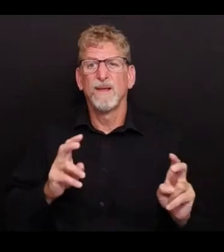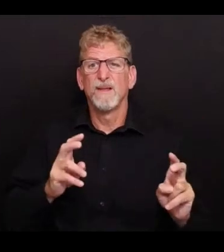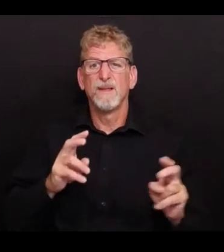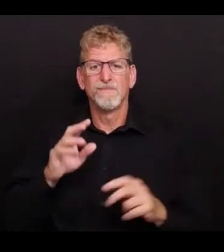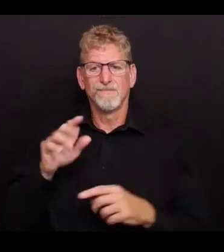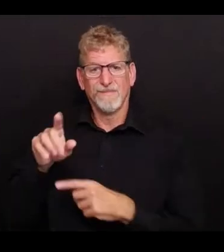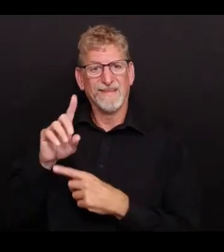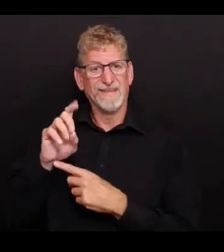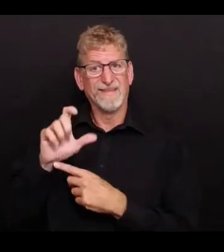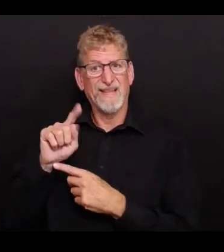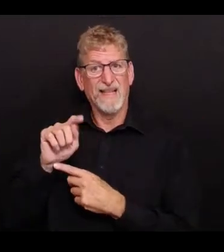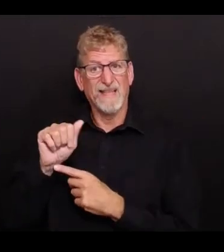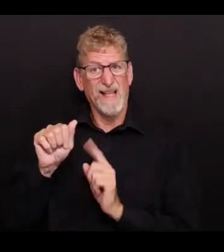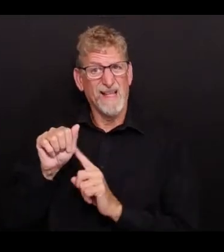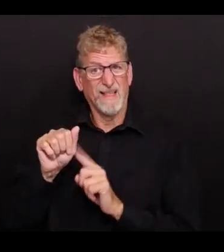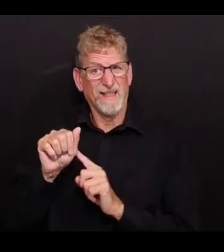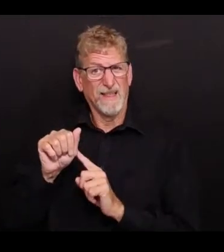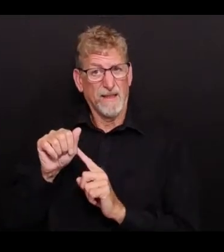year?